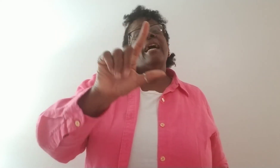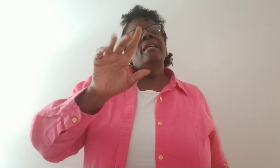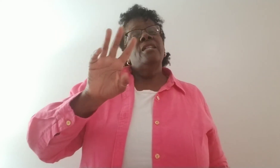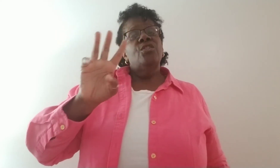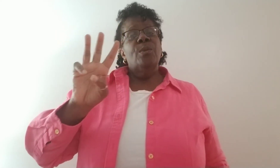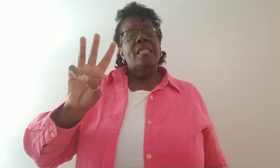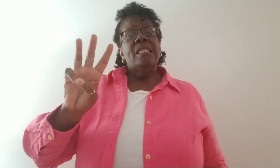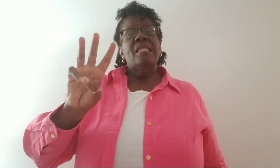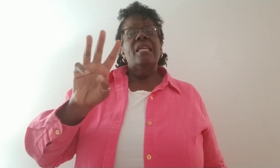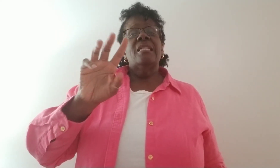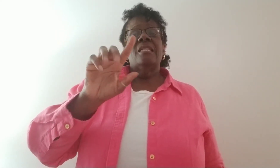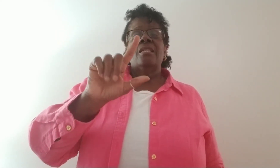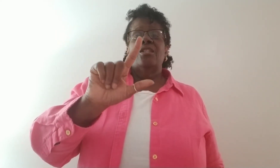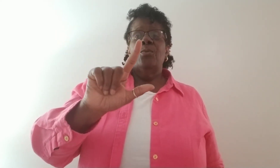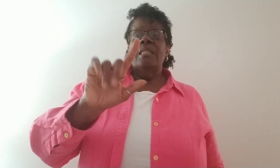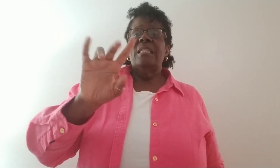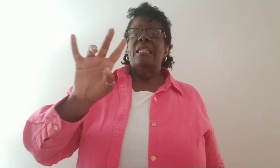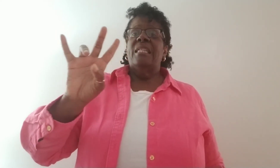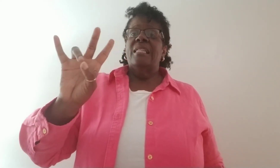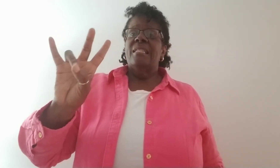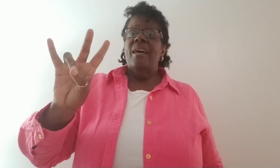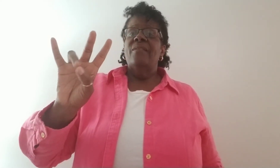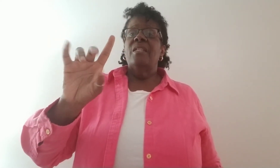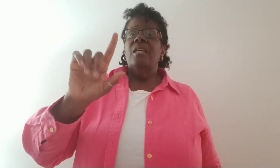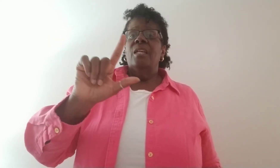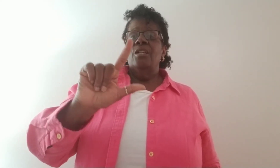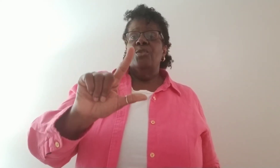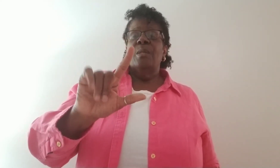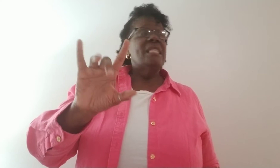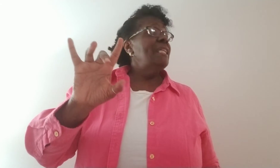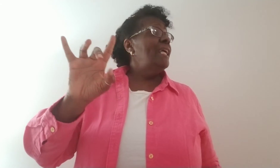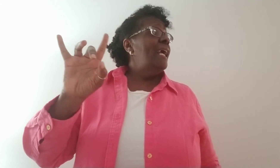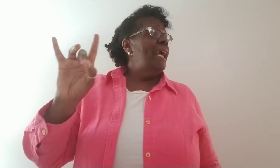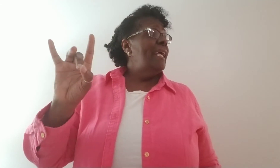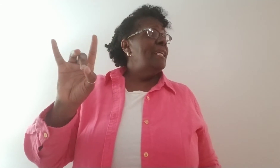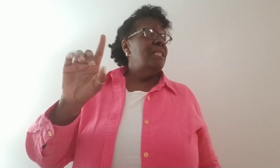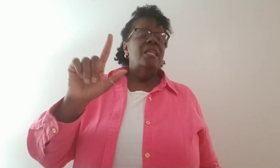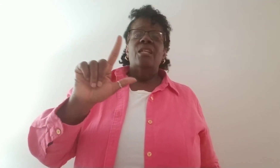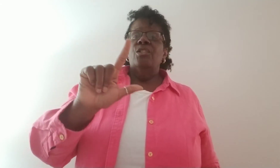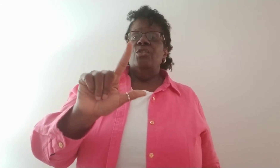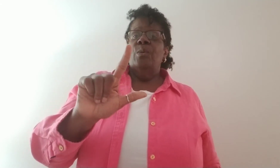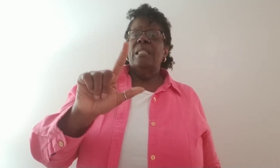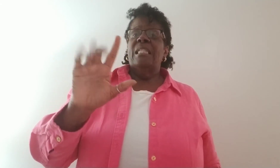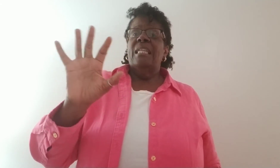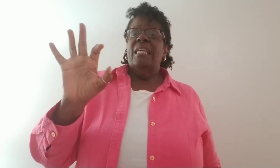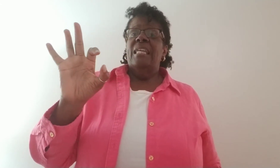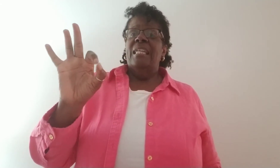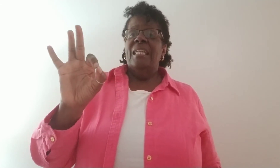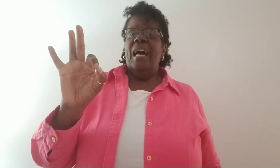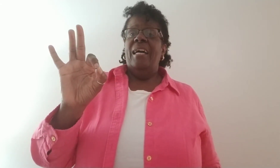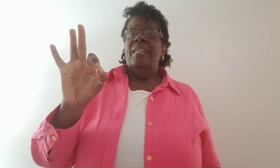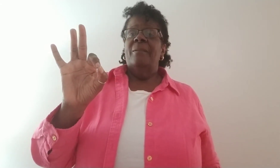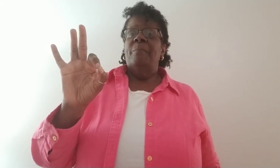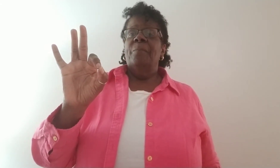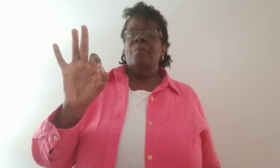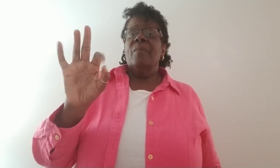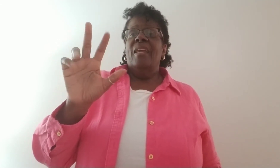is 26, 27, 28, 29, and